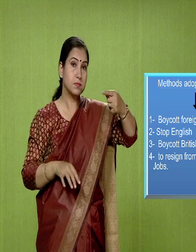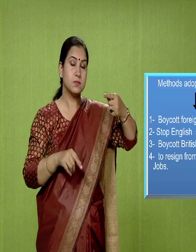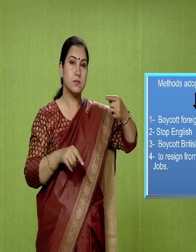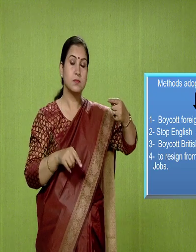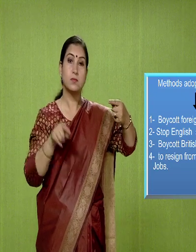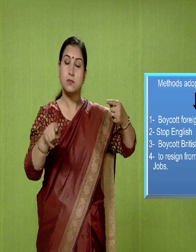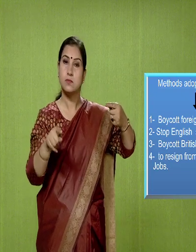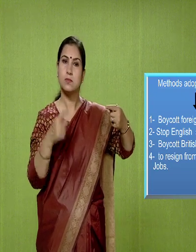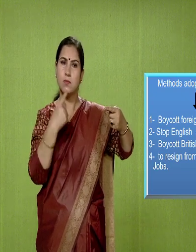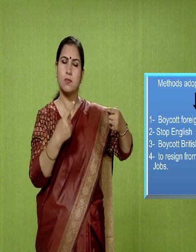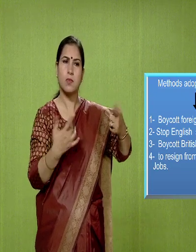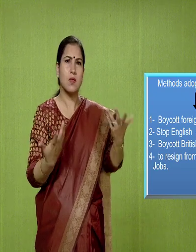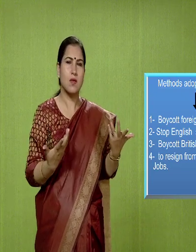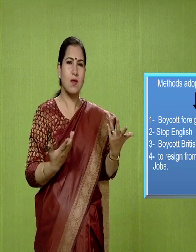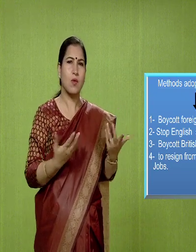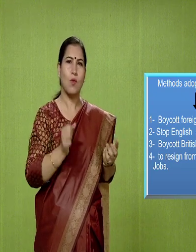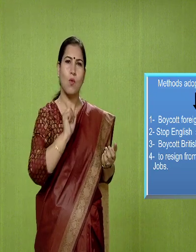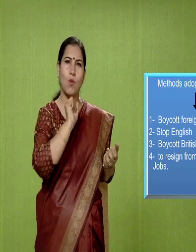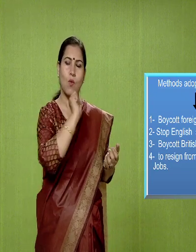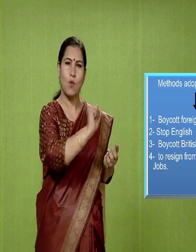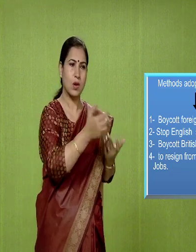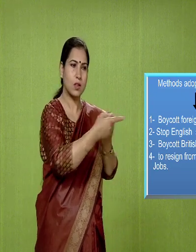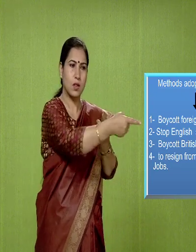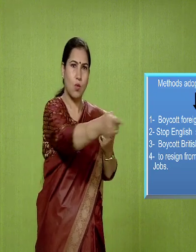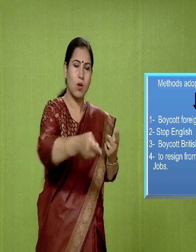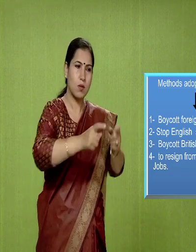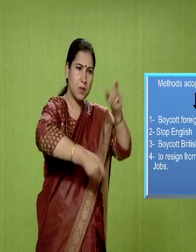they boycotted all foreign items.